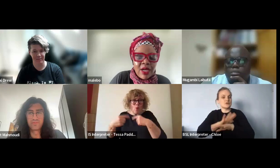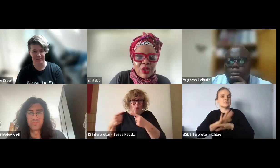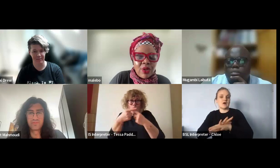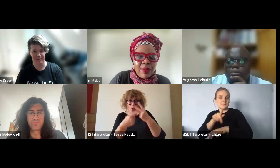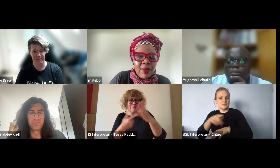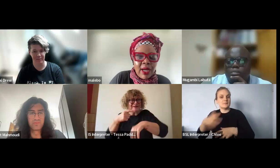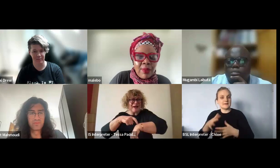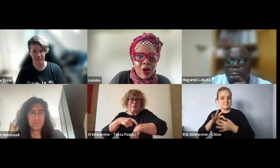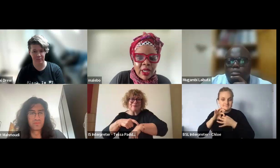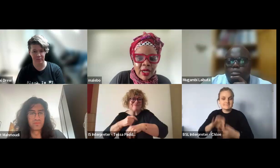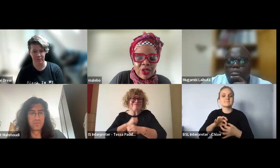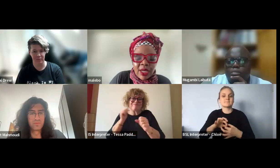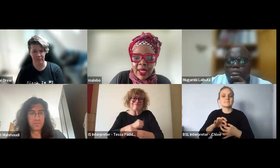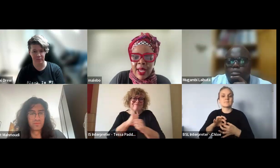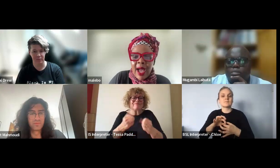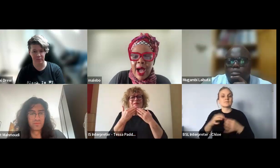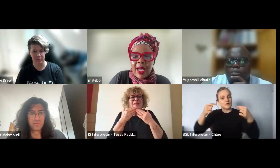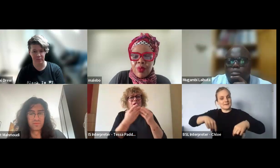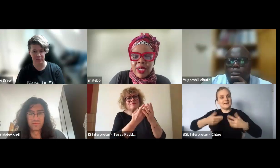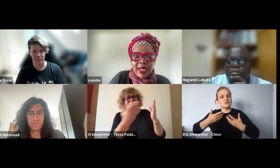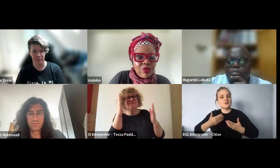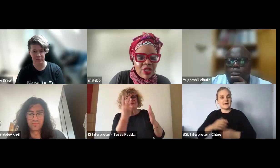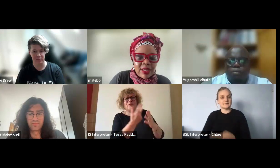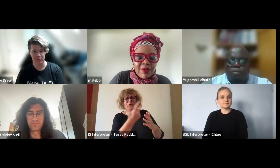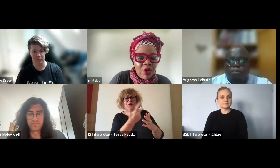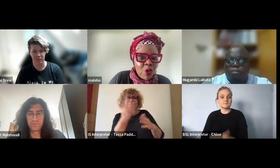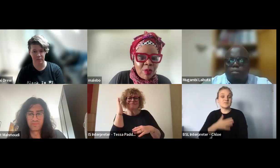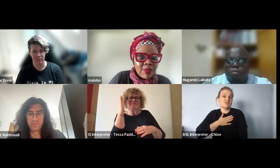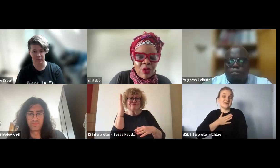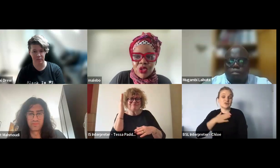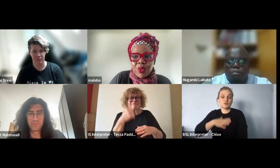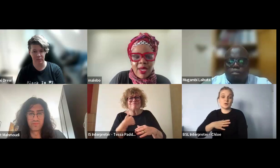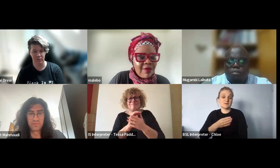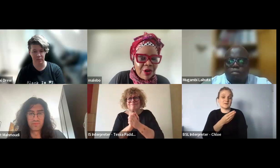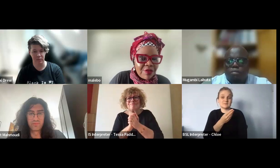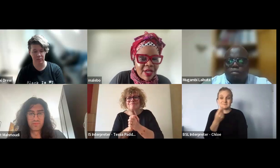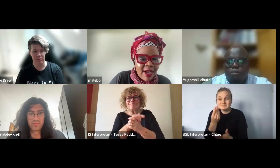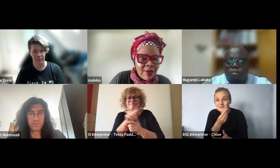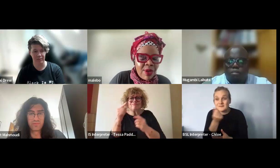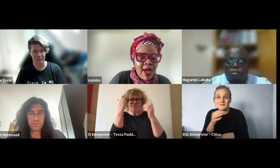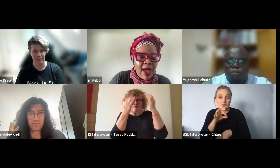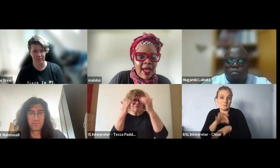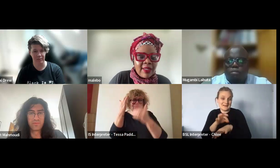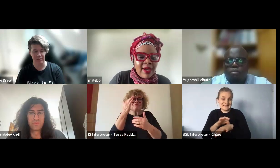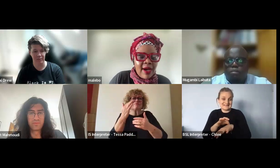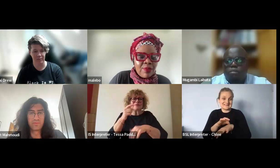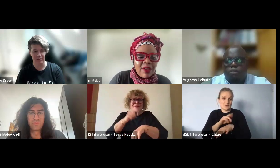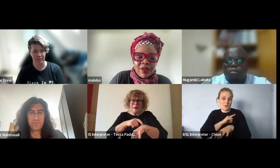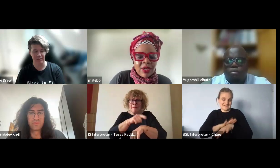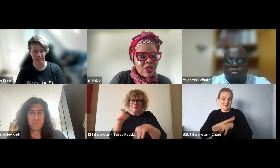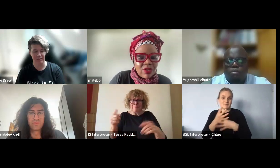have made to come on here today. I would like to just give you a moment, because we have run out of time,